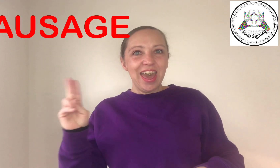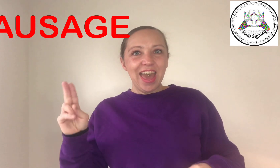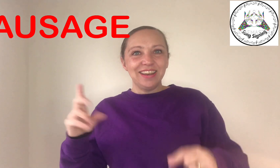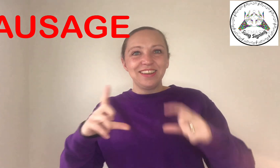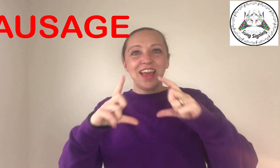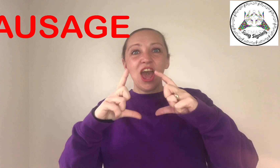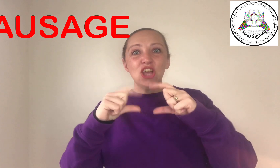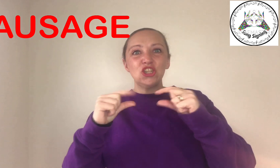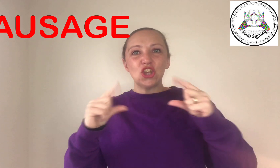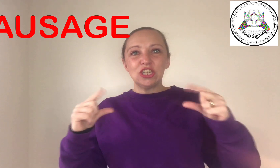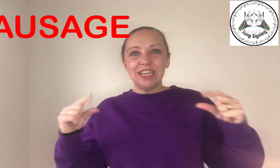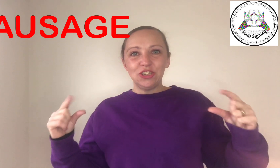Again, sausage.